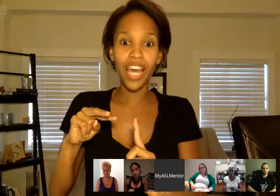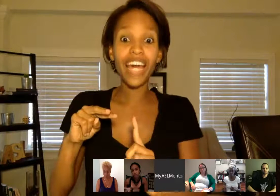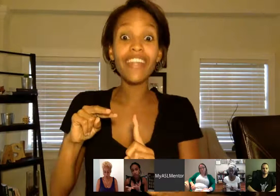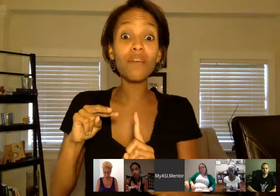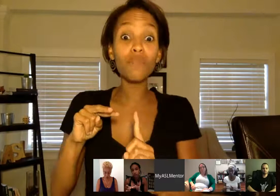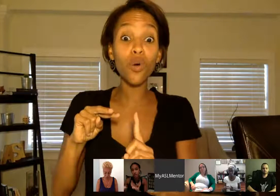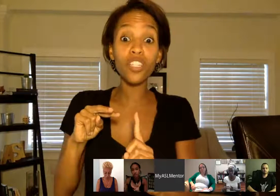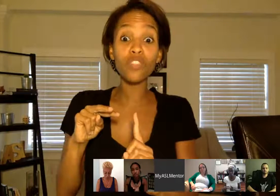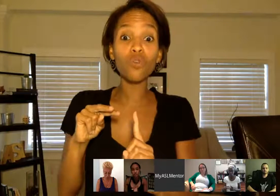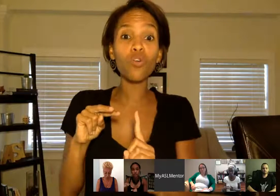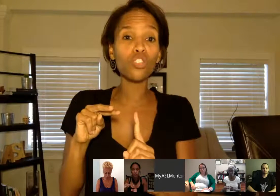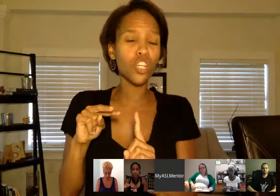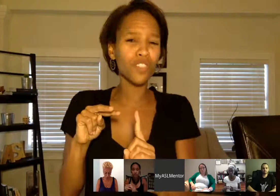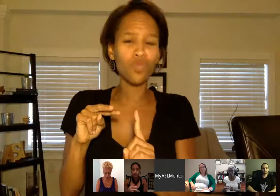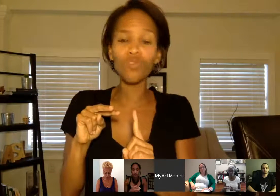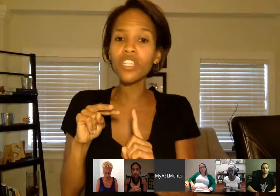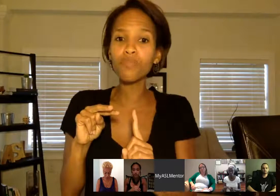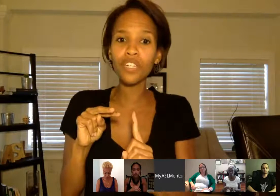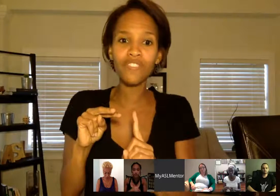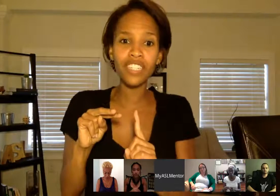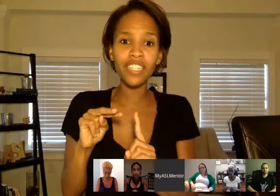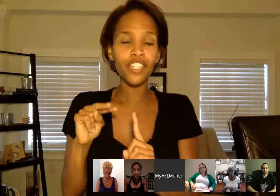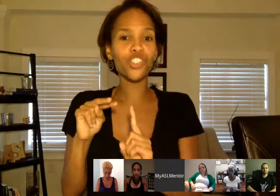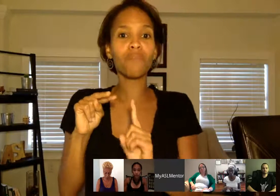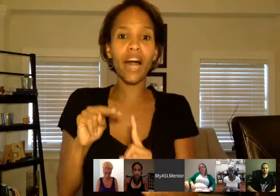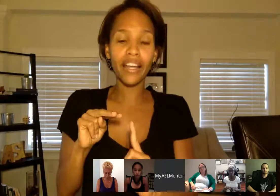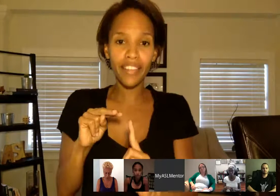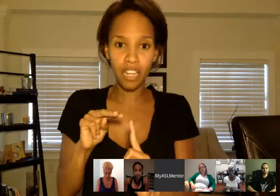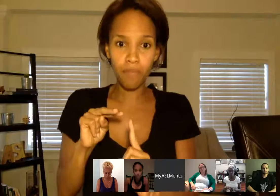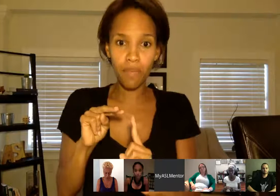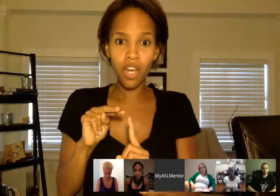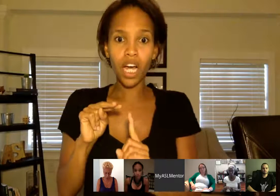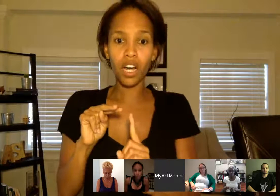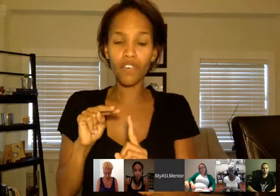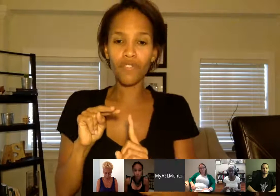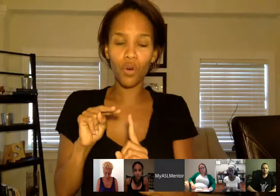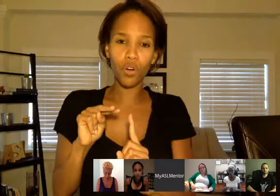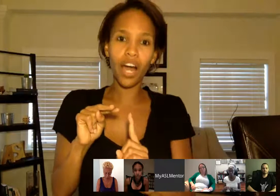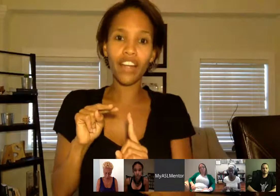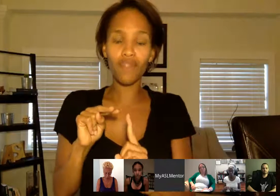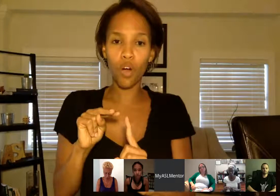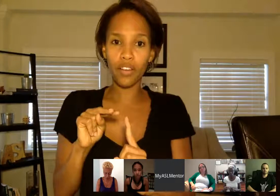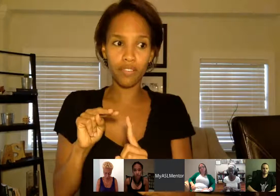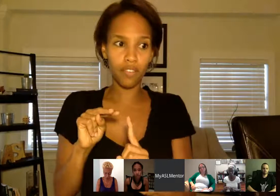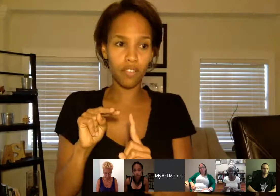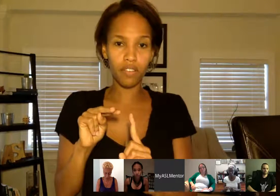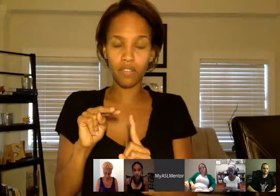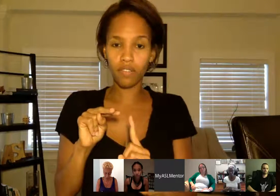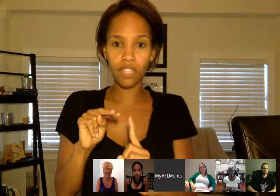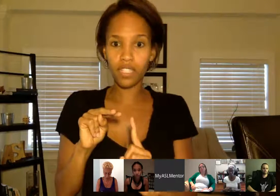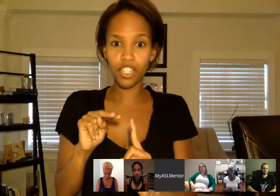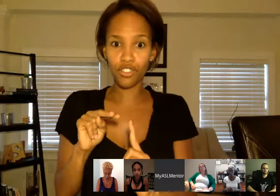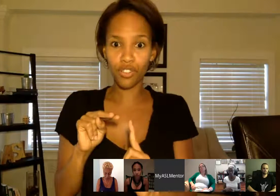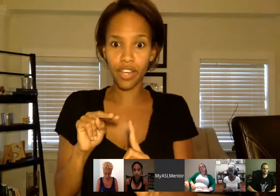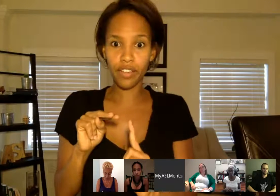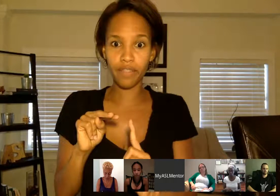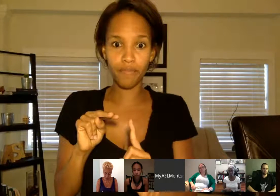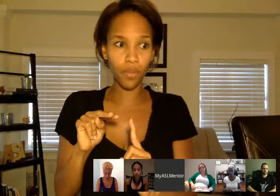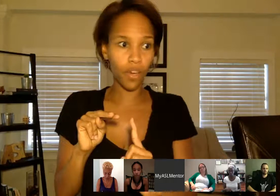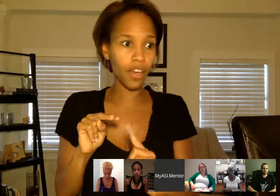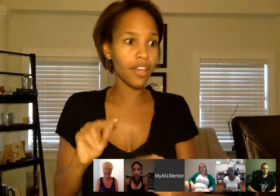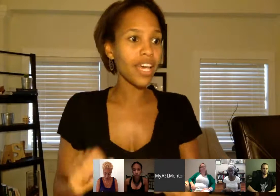perspective. And then I'm going to role shift it really briefly to remind them of kind of what this teacher